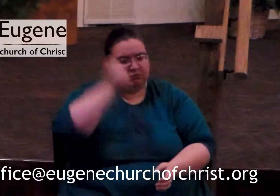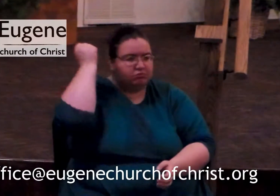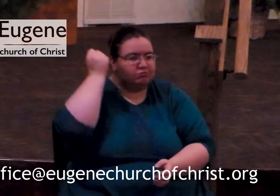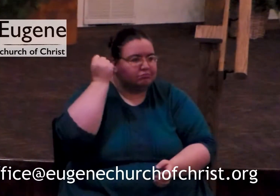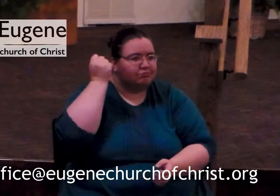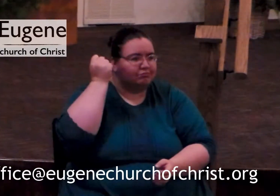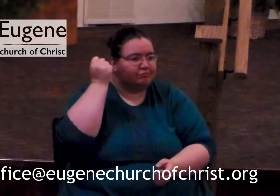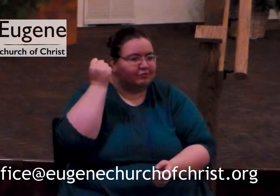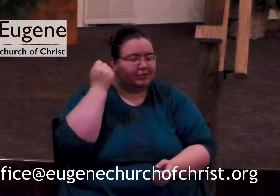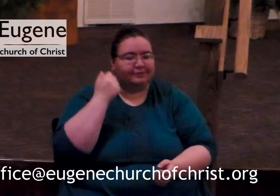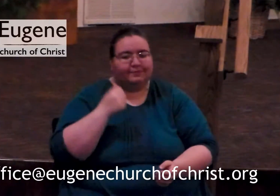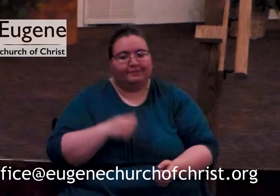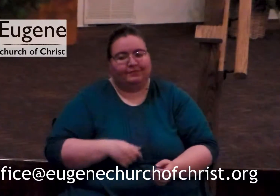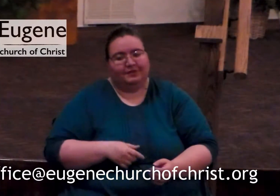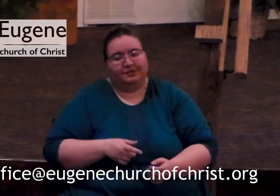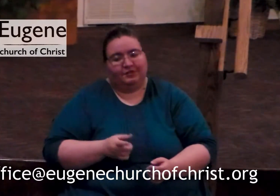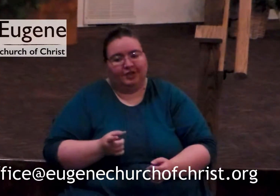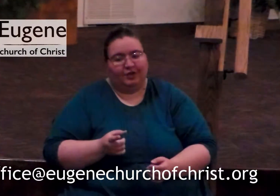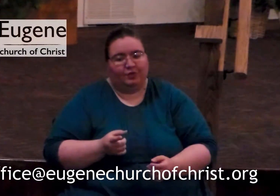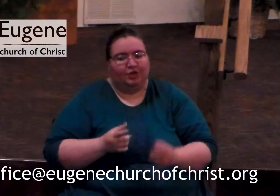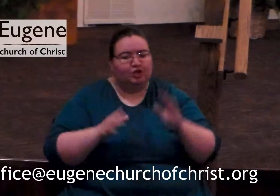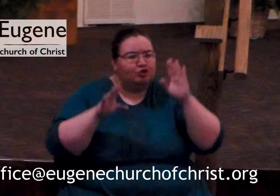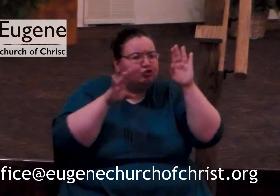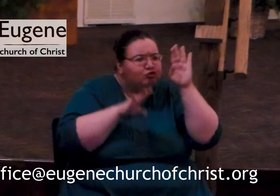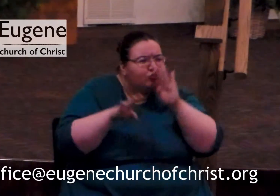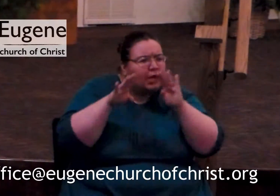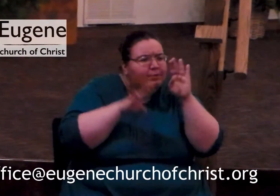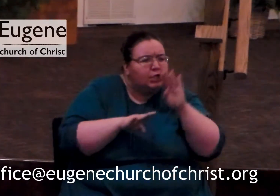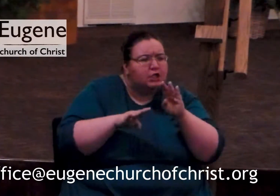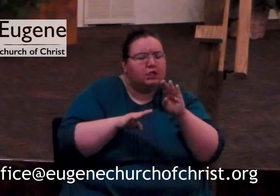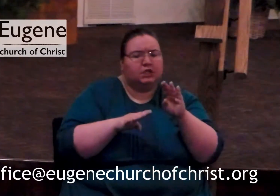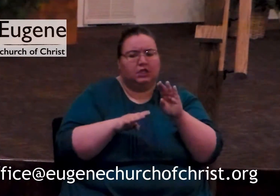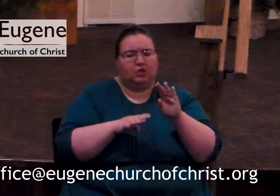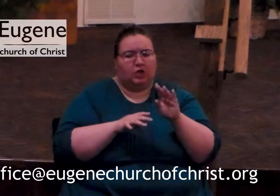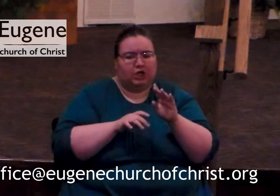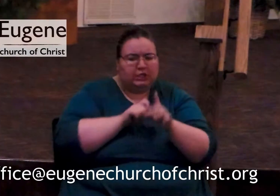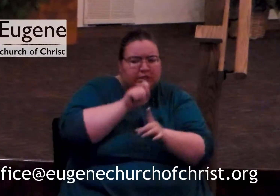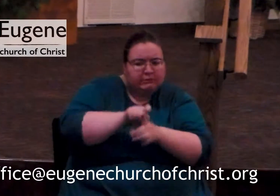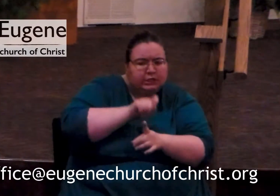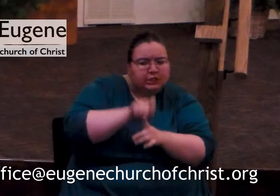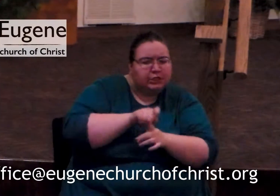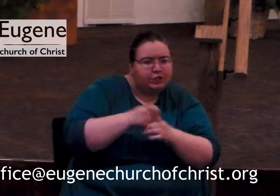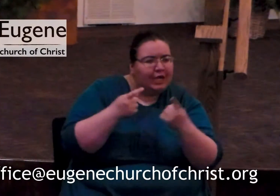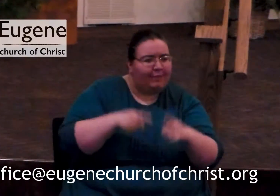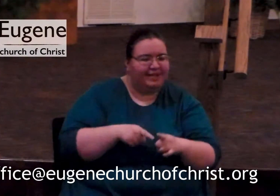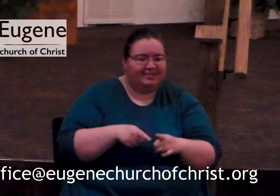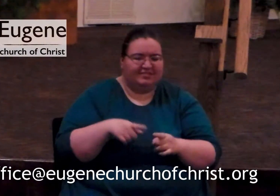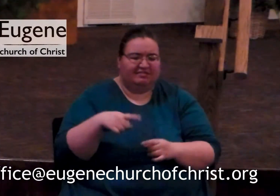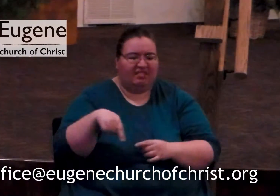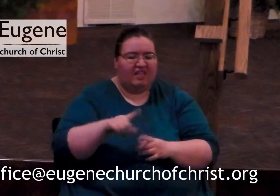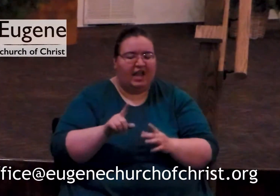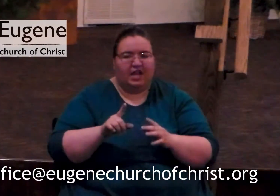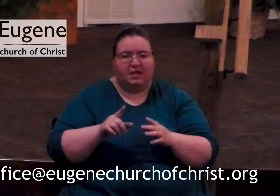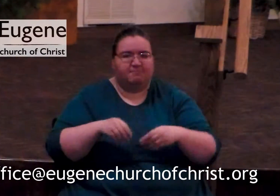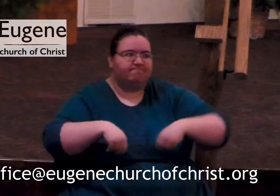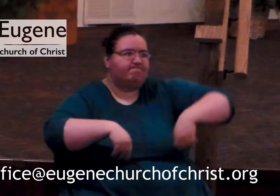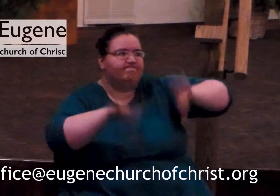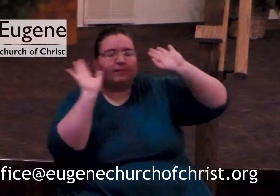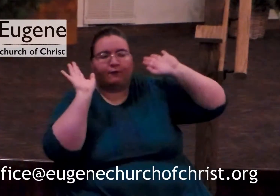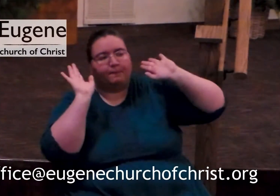time. When trouble or persecution comes because of the word, they quickly fall away. There will be